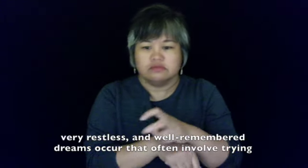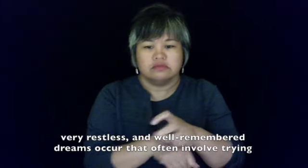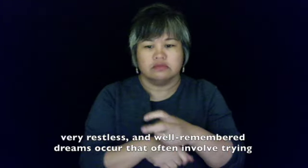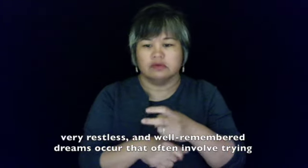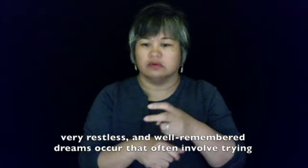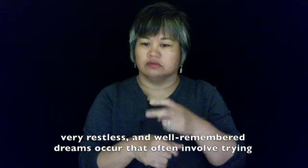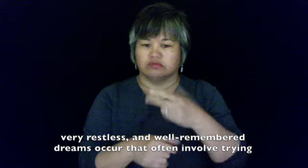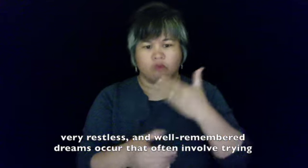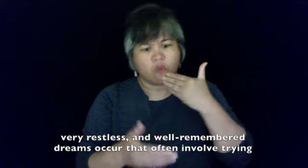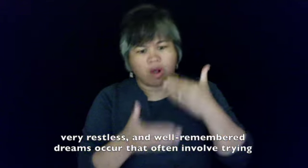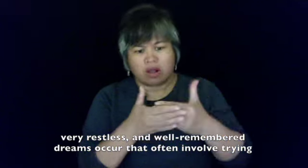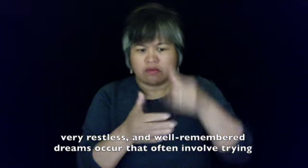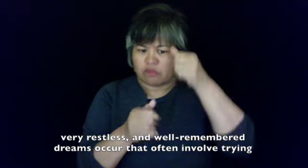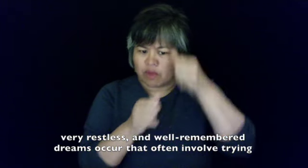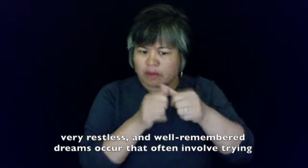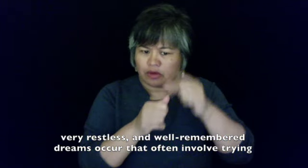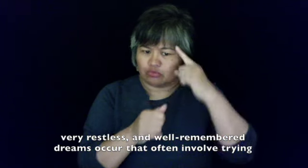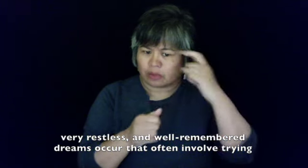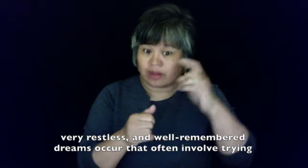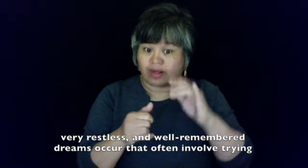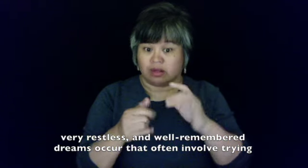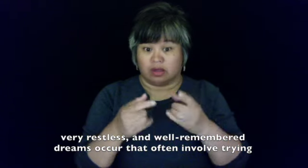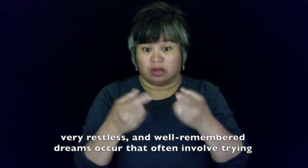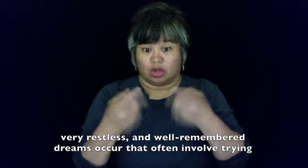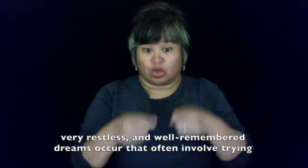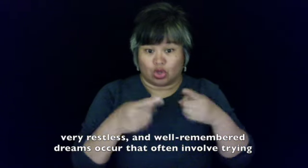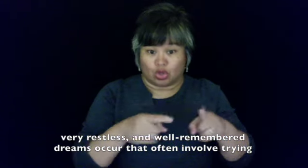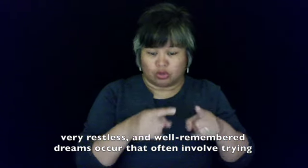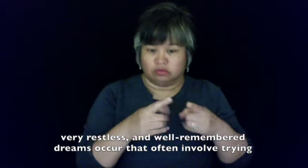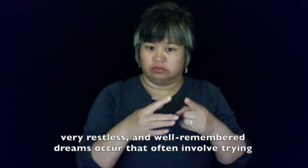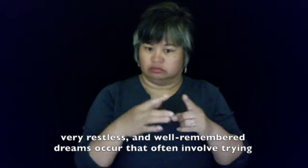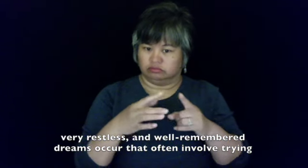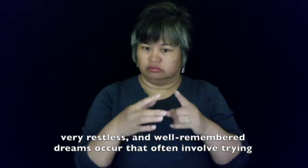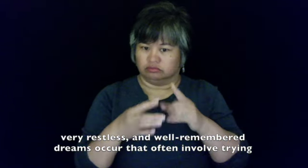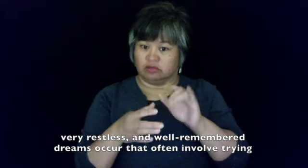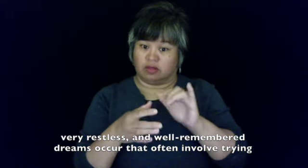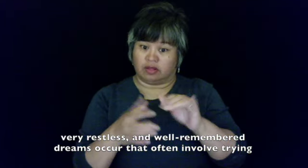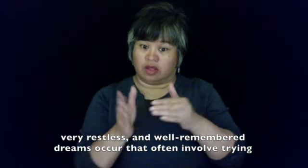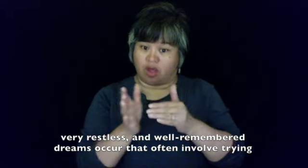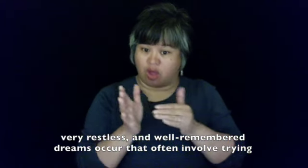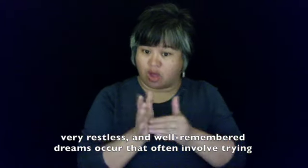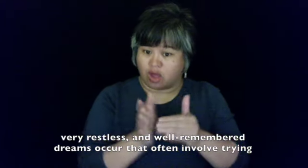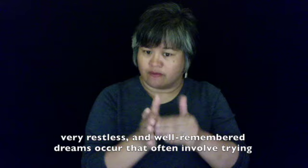very restless, and well-remembered dreams occur that often involve trying